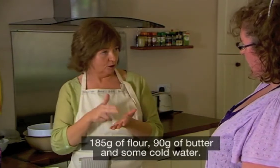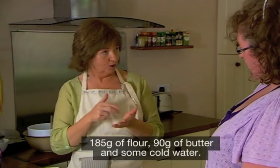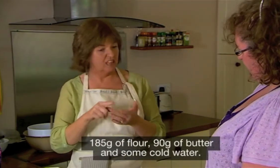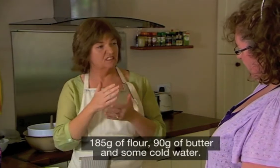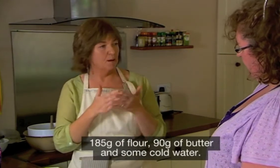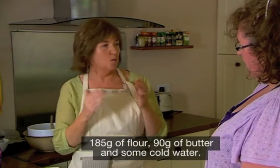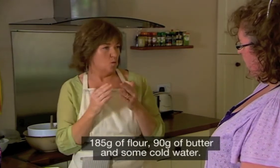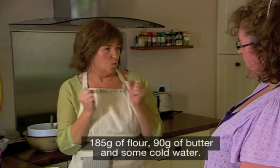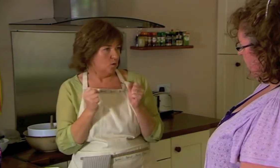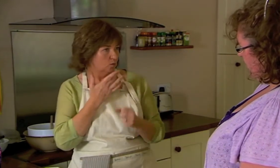cold water.